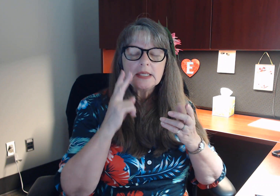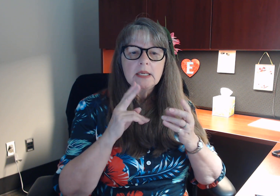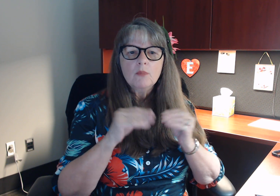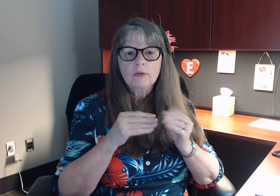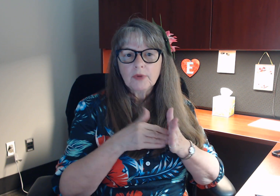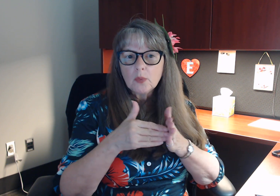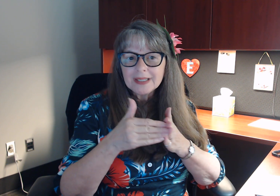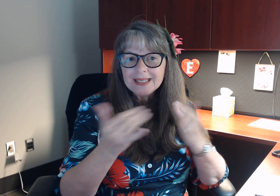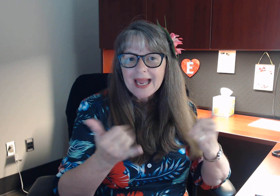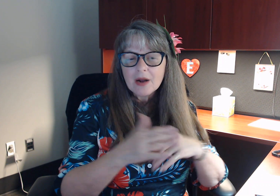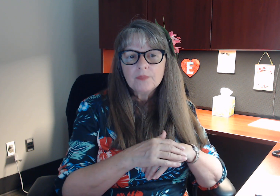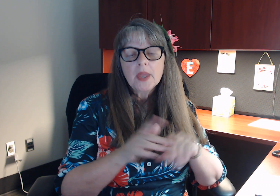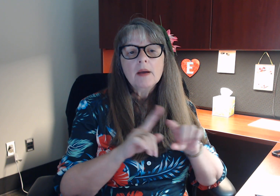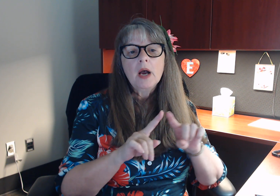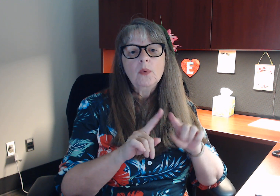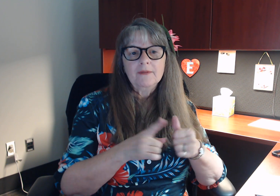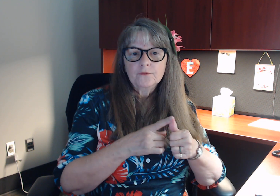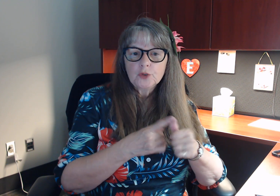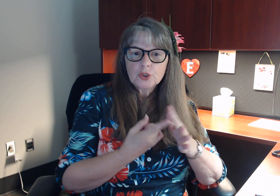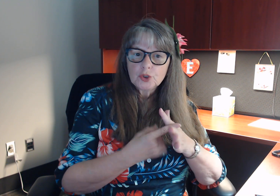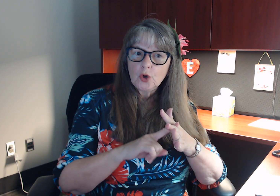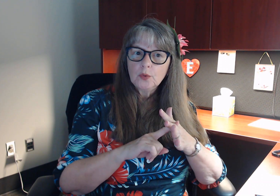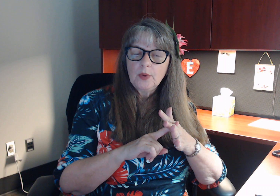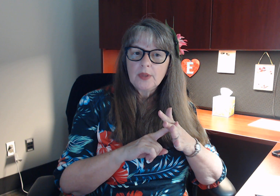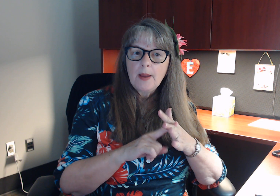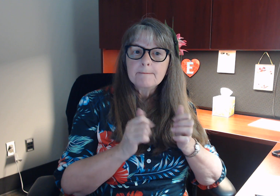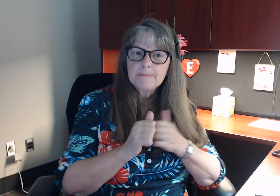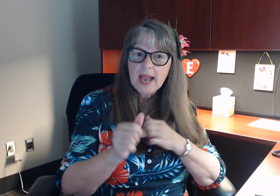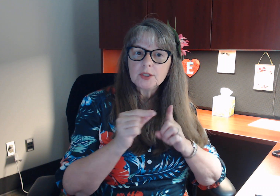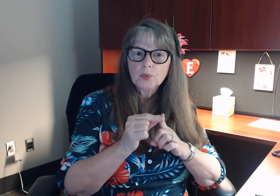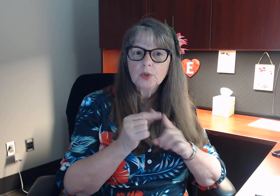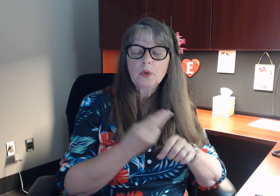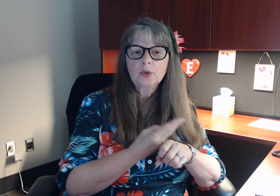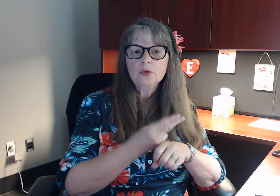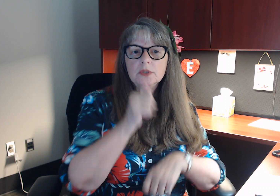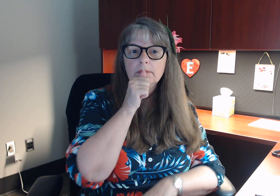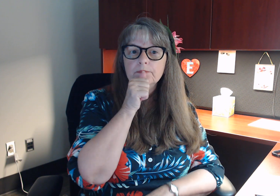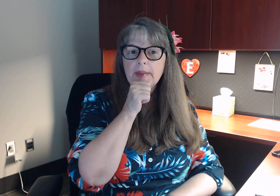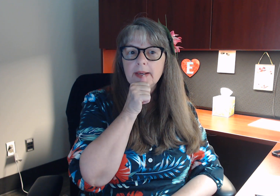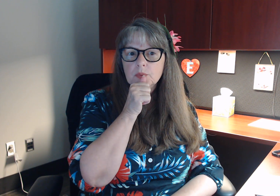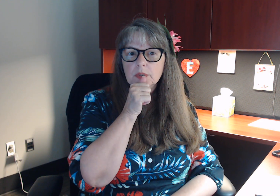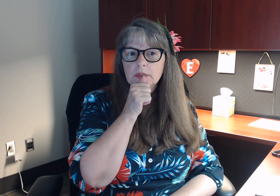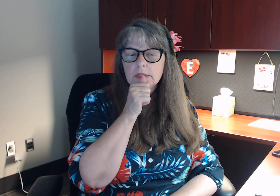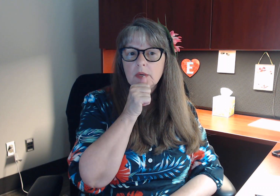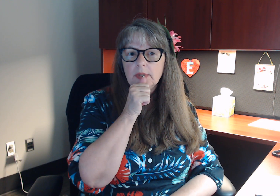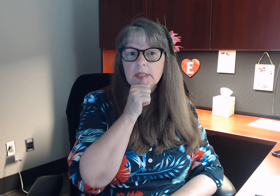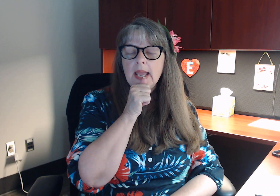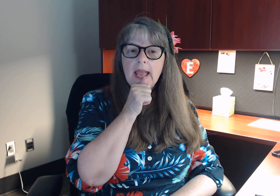more frequently now. When it first started with password, we were using password, secret. And there may